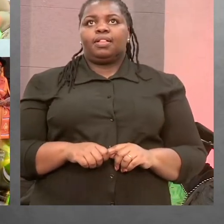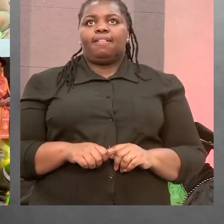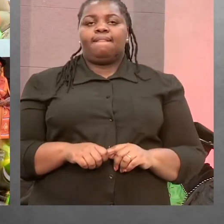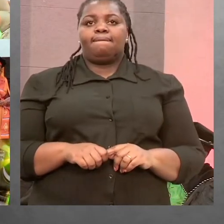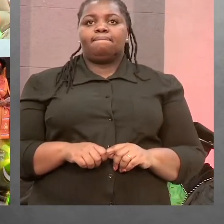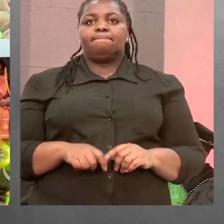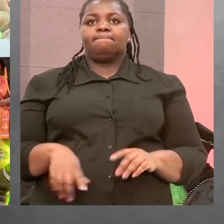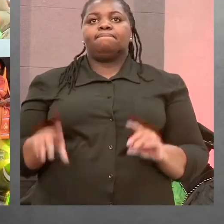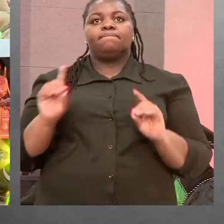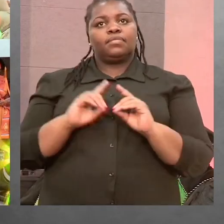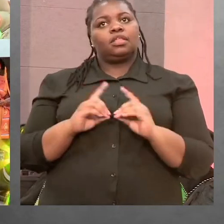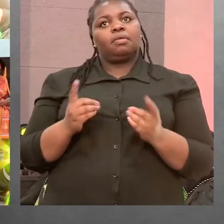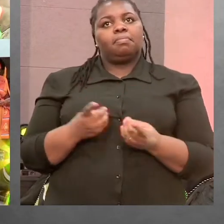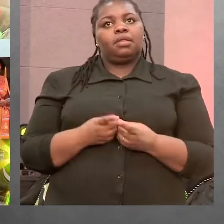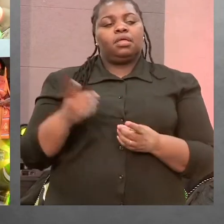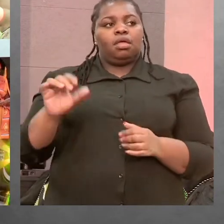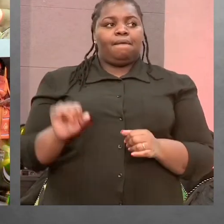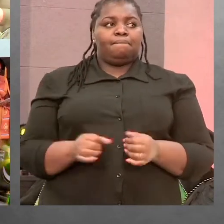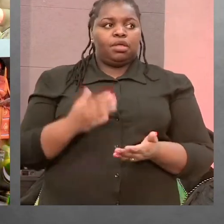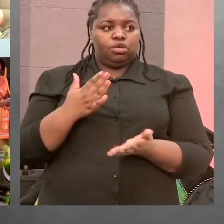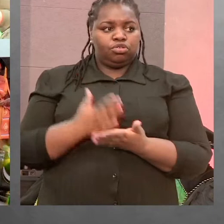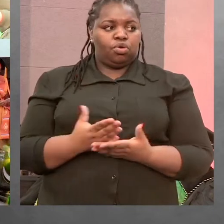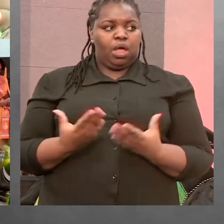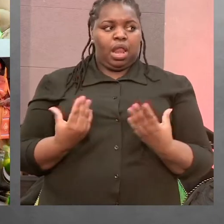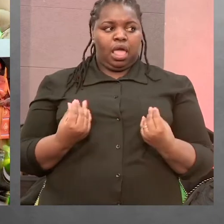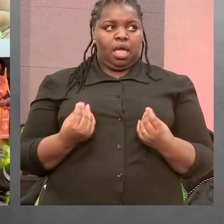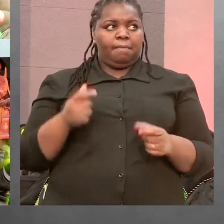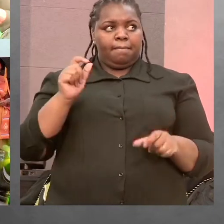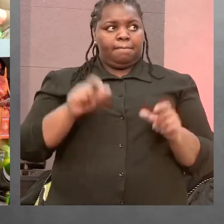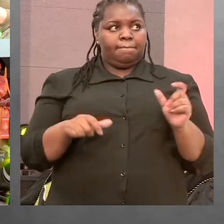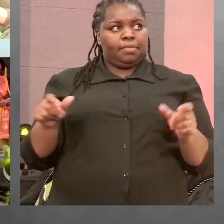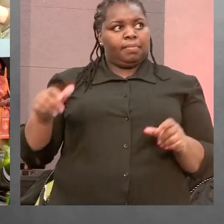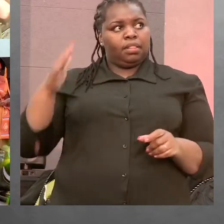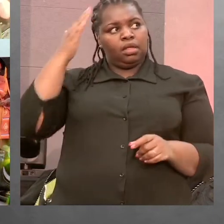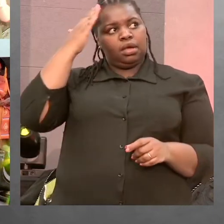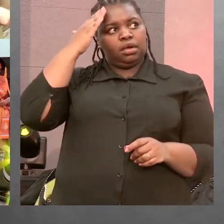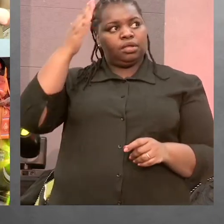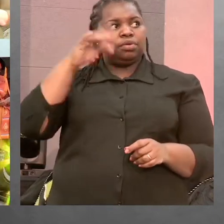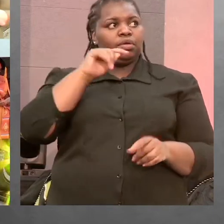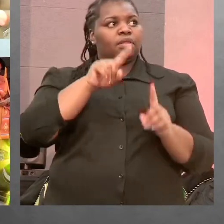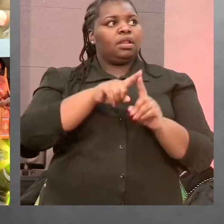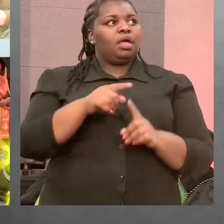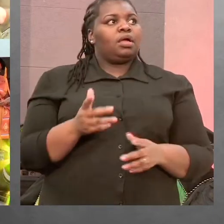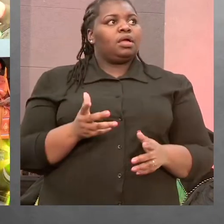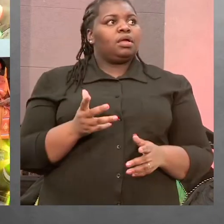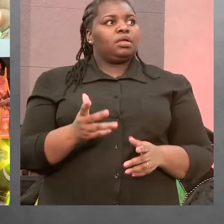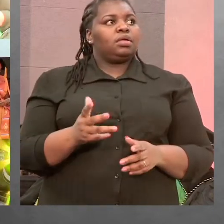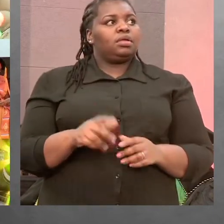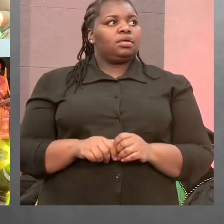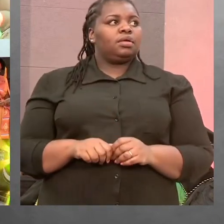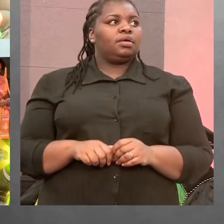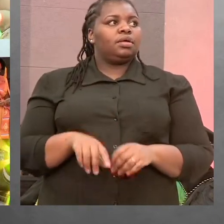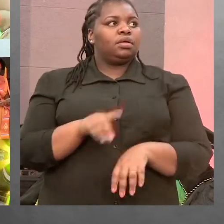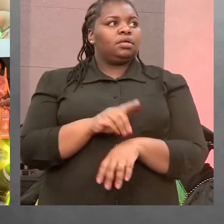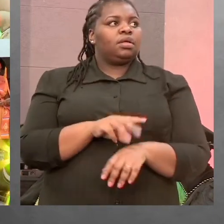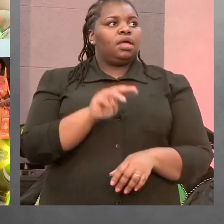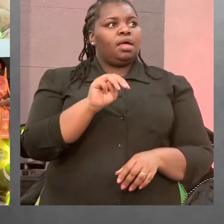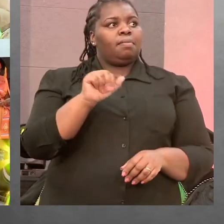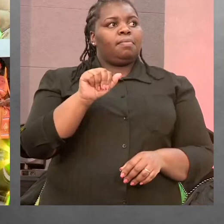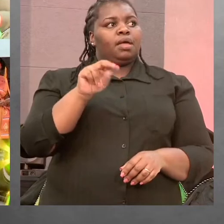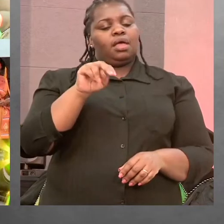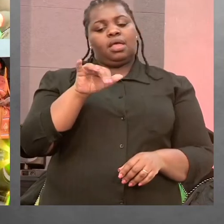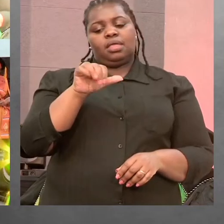The department is seeking to ensure that the number of doctoral graduates, such as Dr. Manyaka